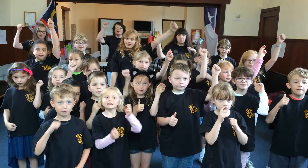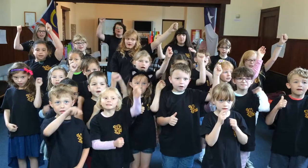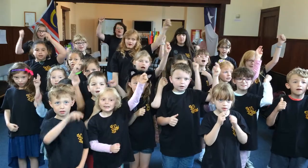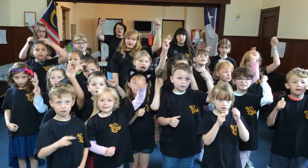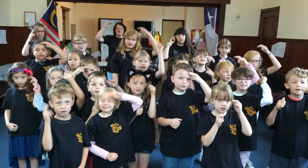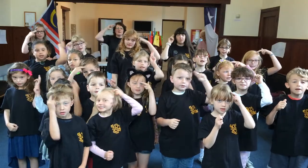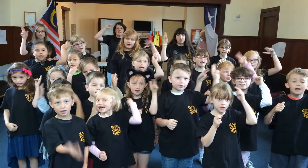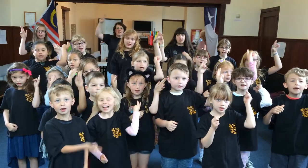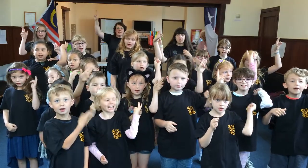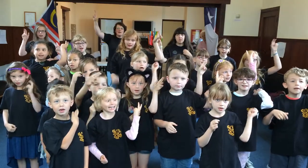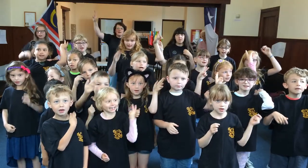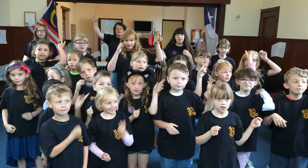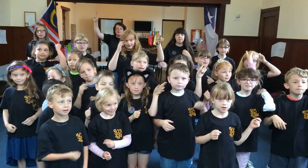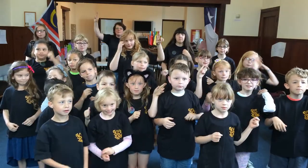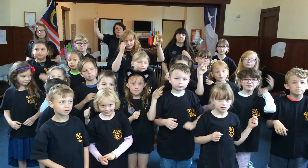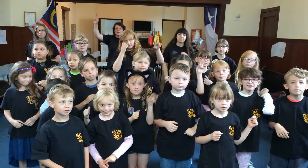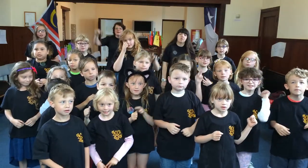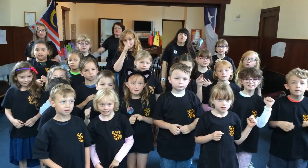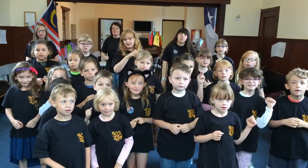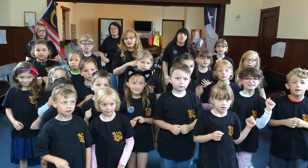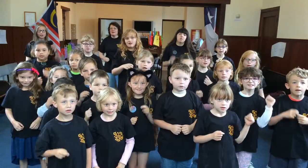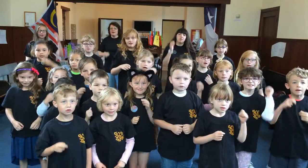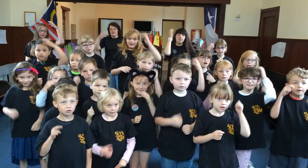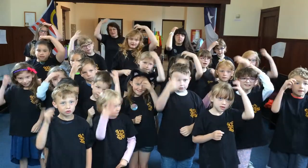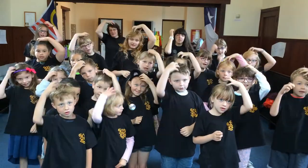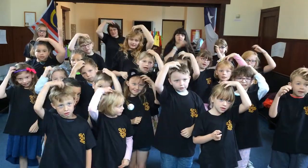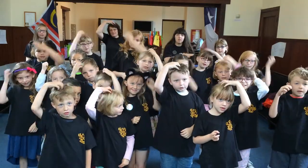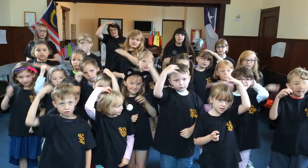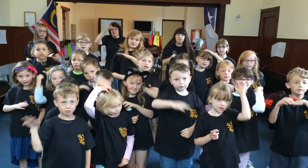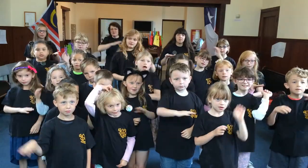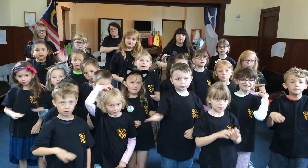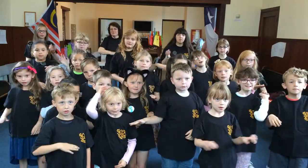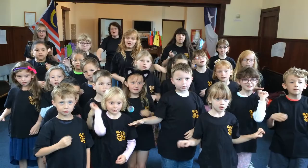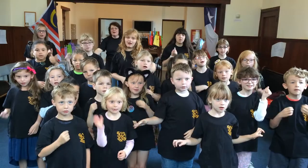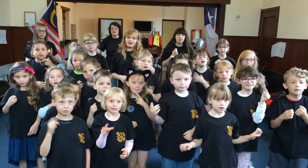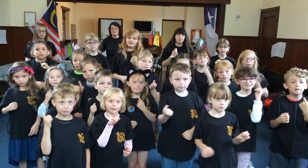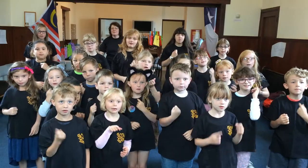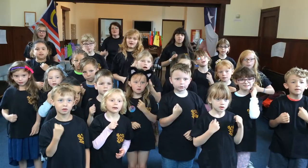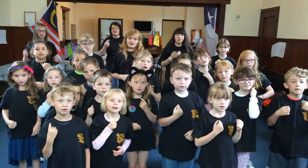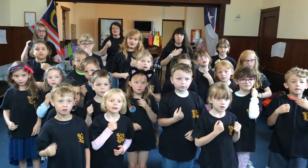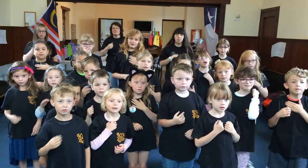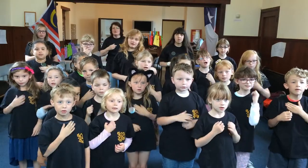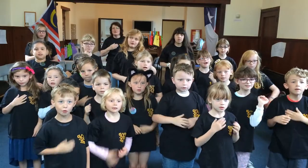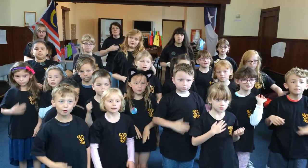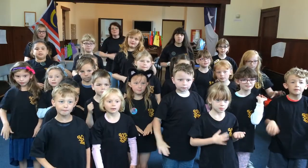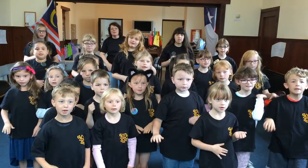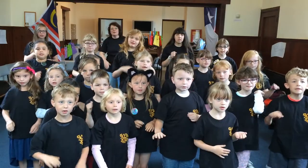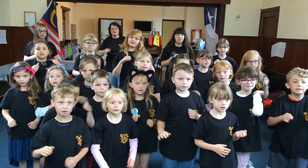thy name. The children come, thy will be